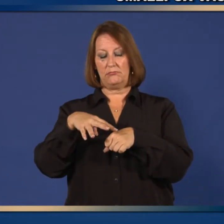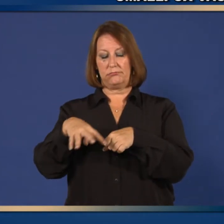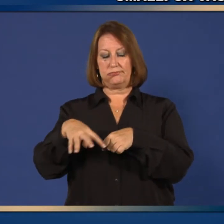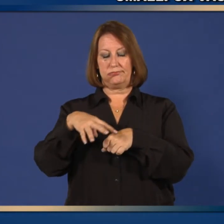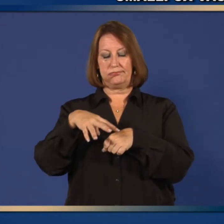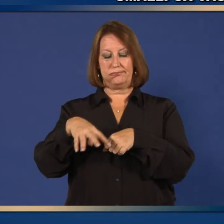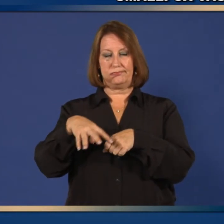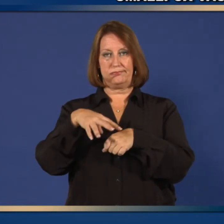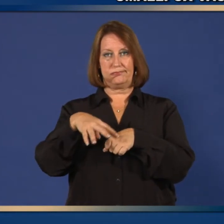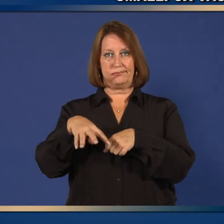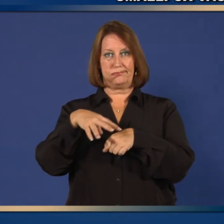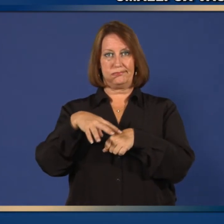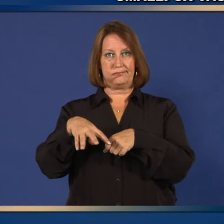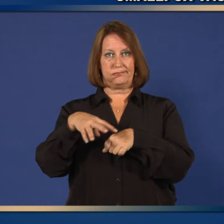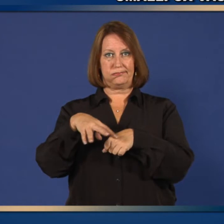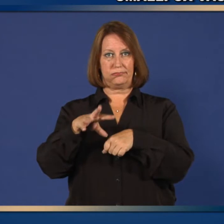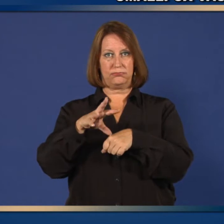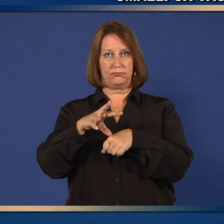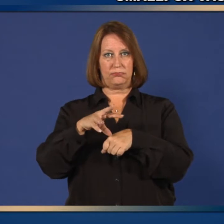drain.